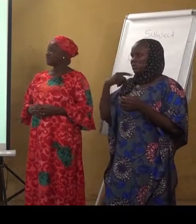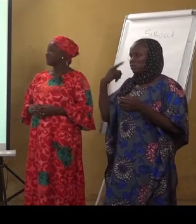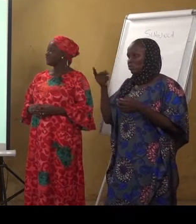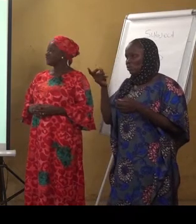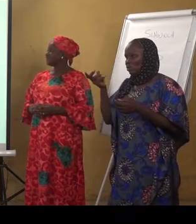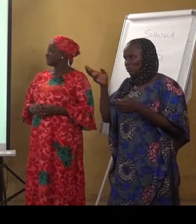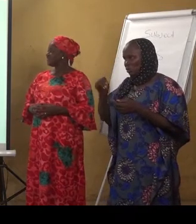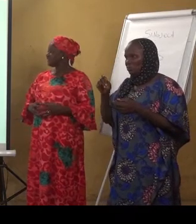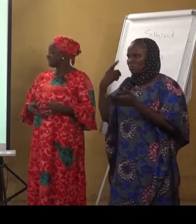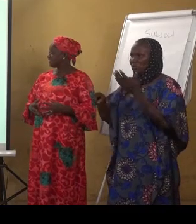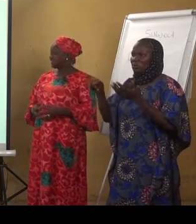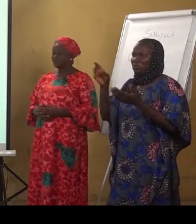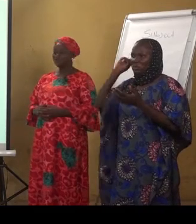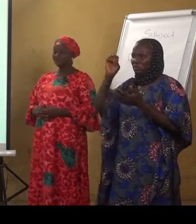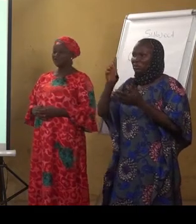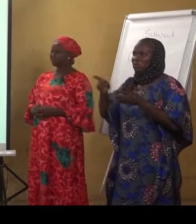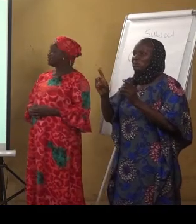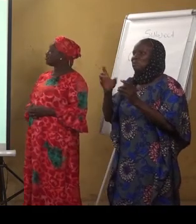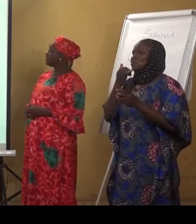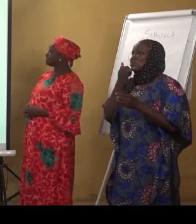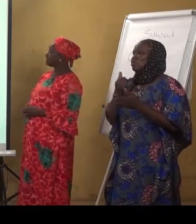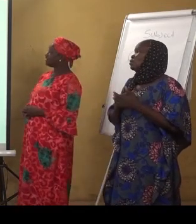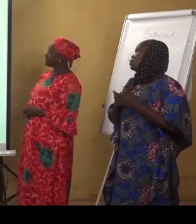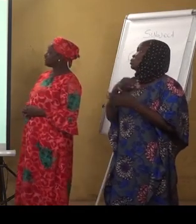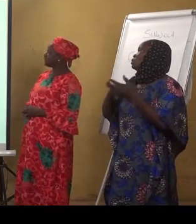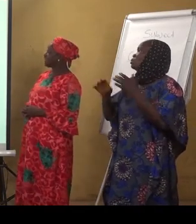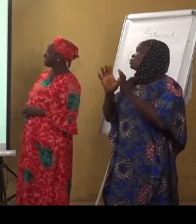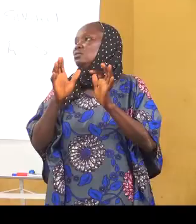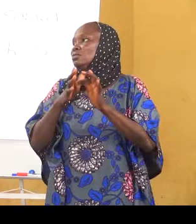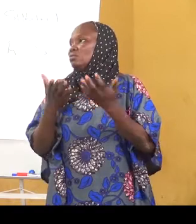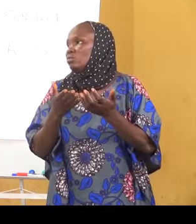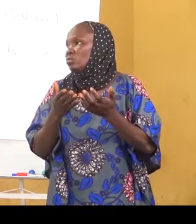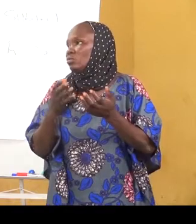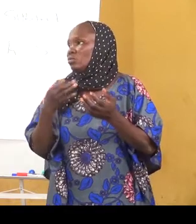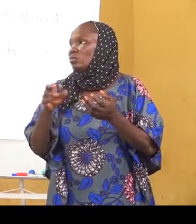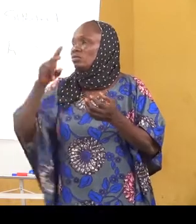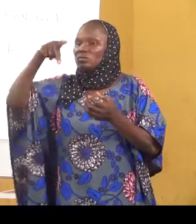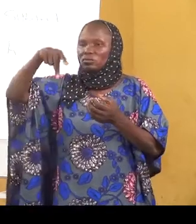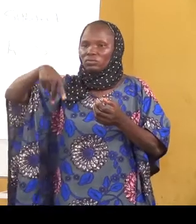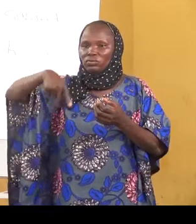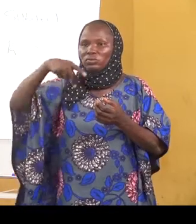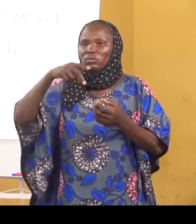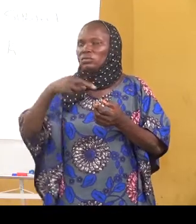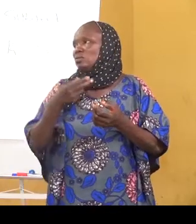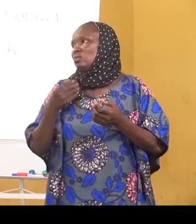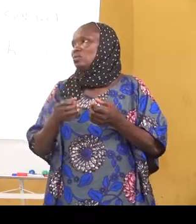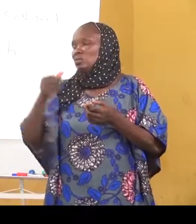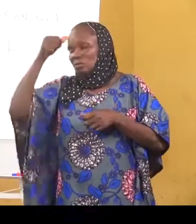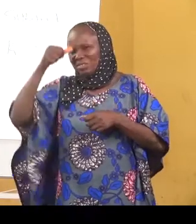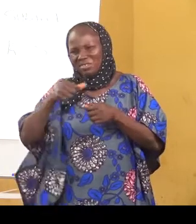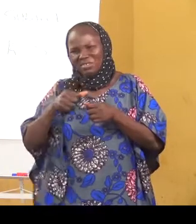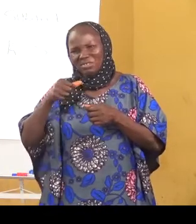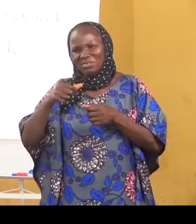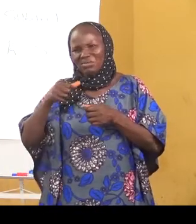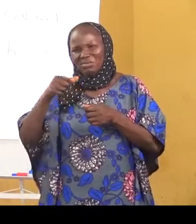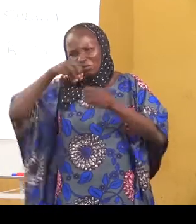away, in the book of Philemon, we learn that he met with Paul